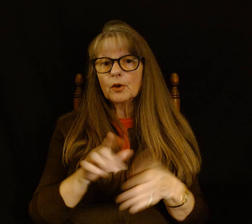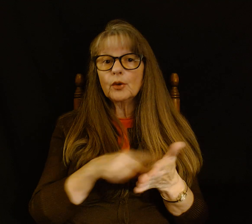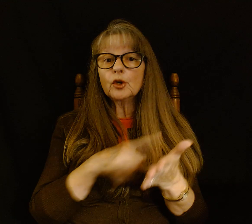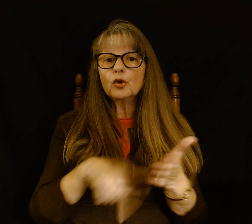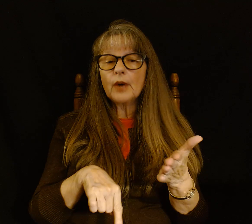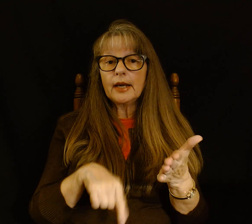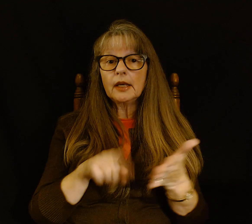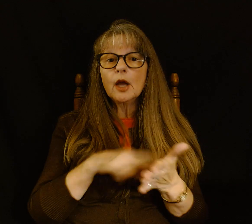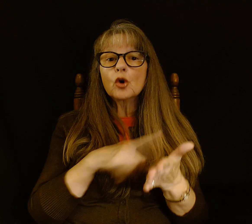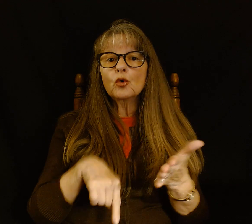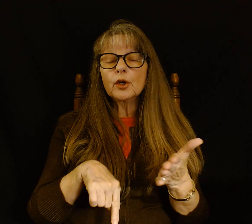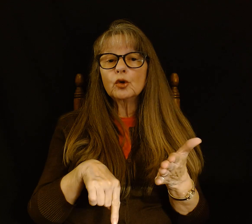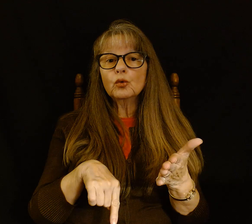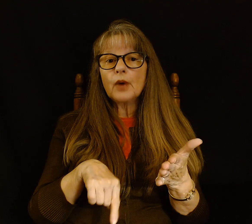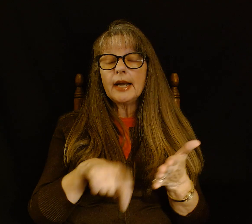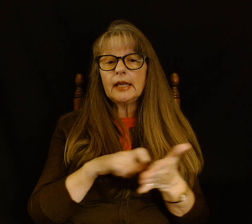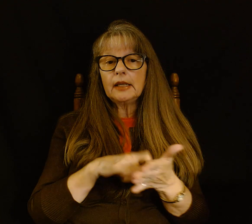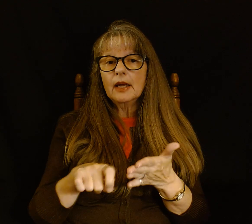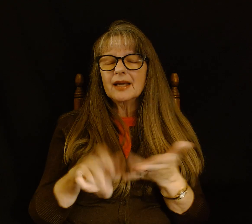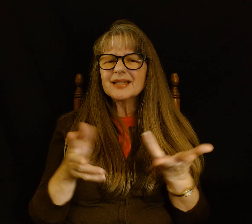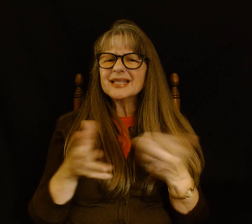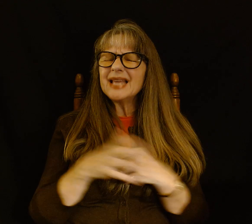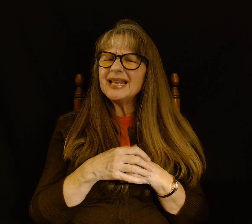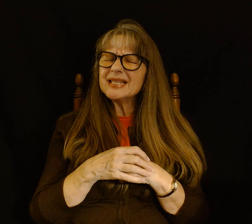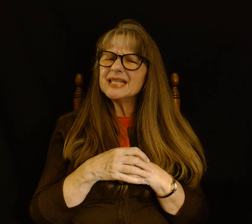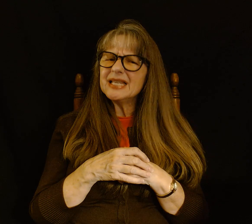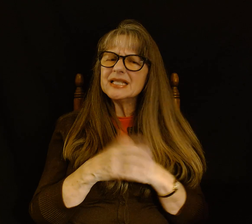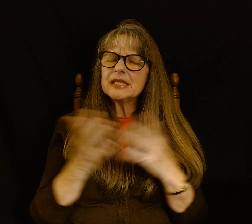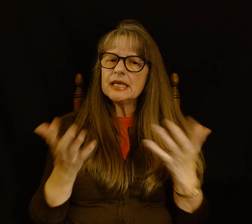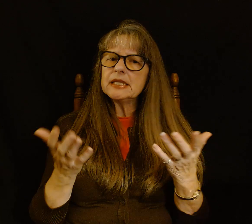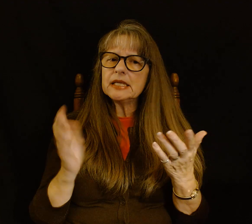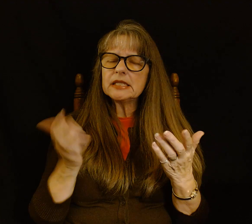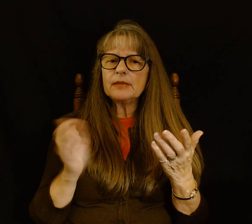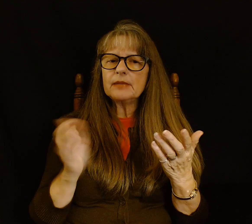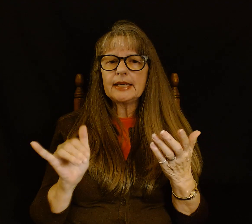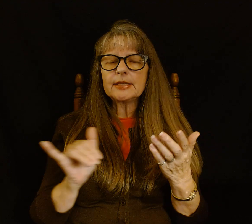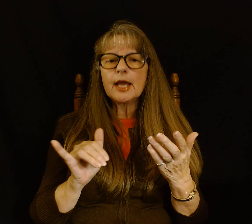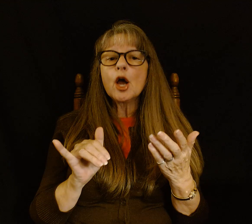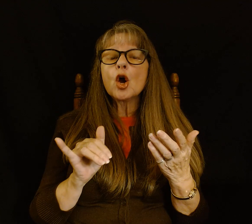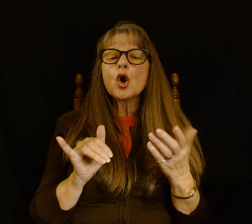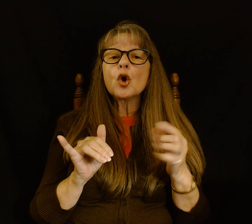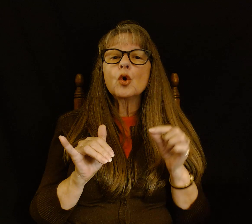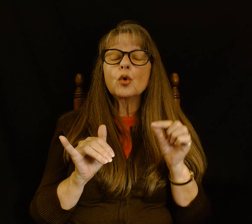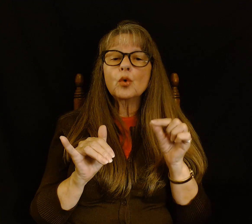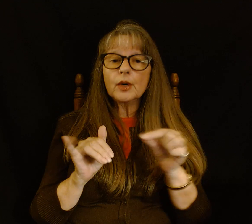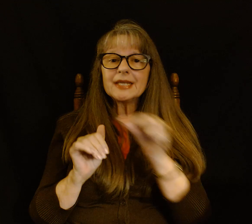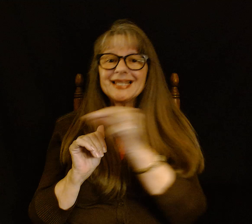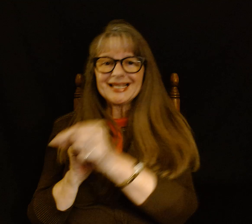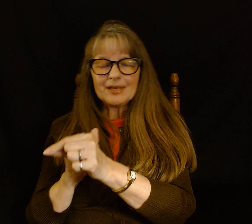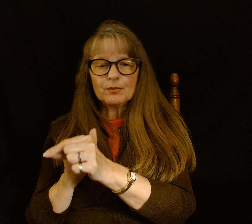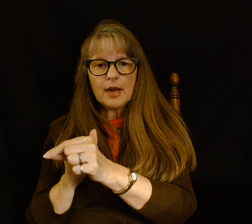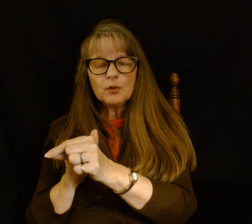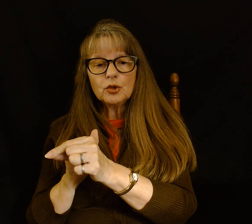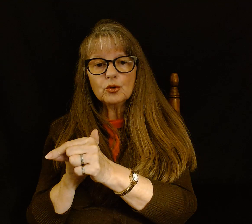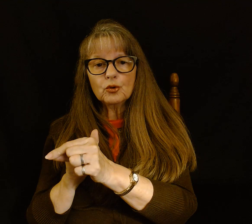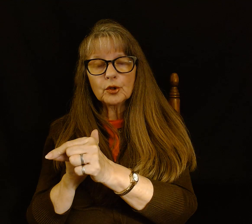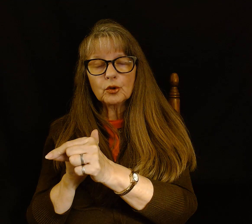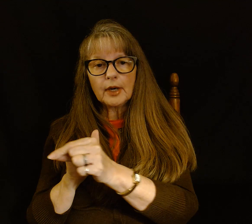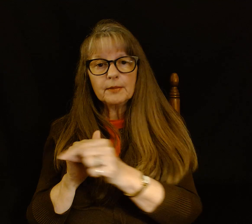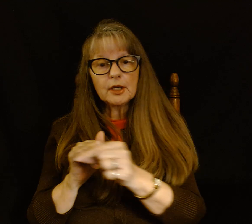critical writing. Because in a sense, it does seem like it's criticism, right? When you do critical writing, because you're